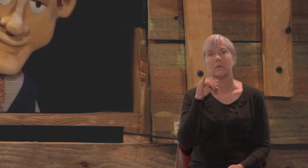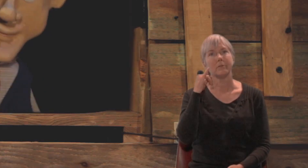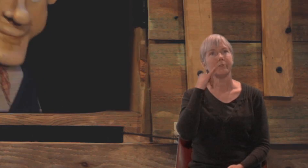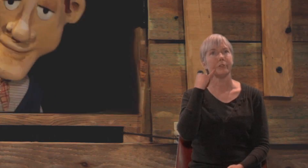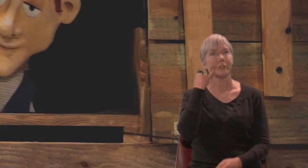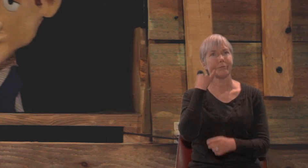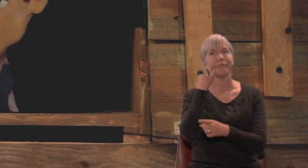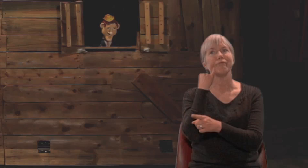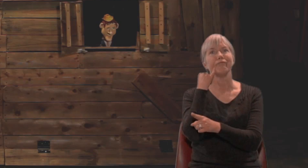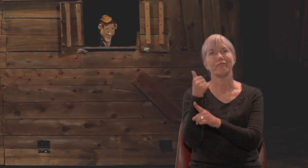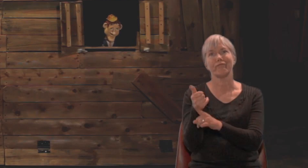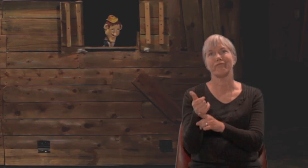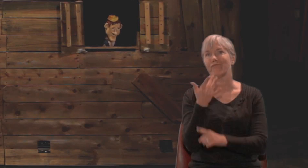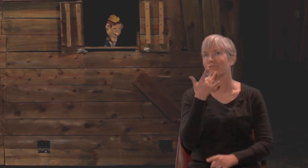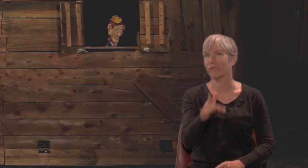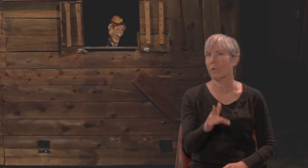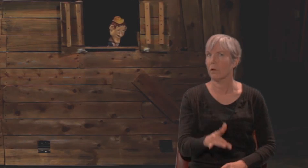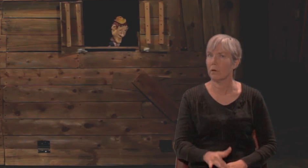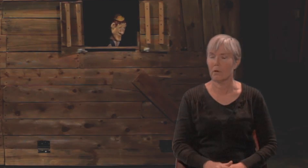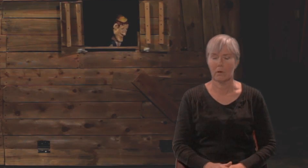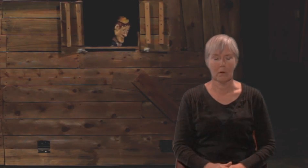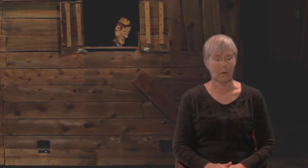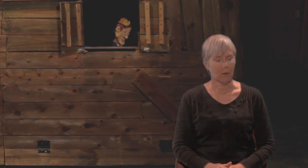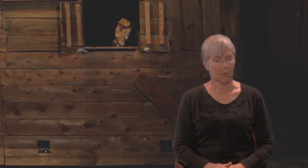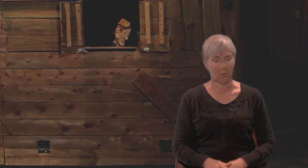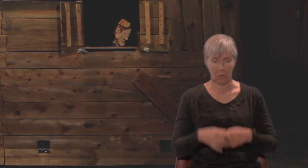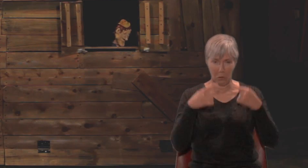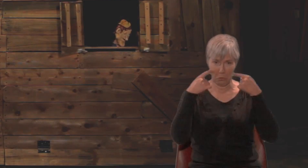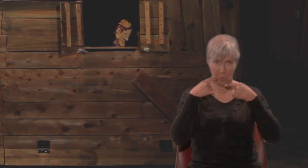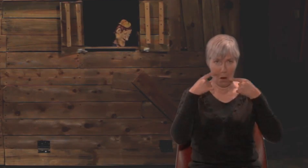lucky, lucky man. I think I just may cry.